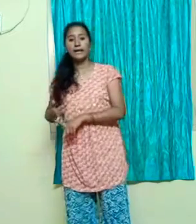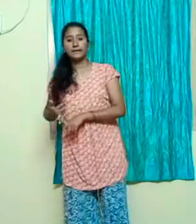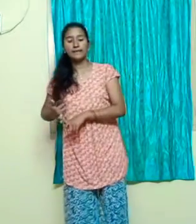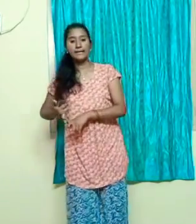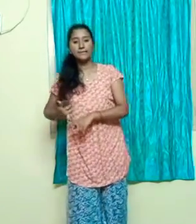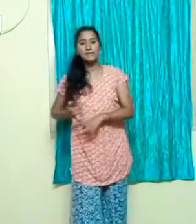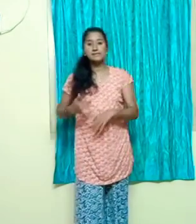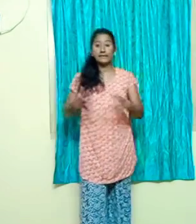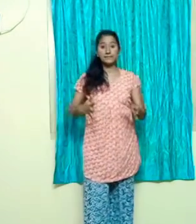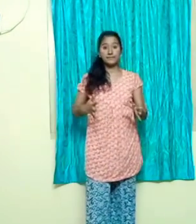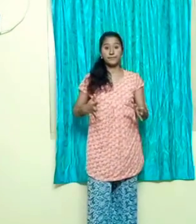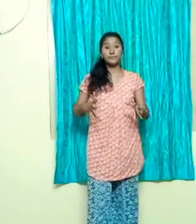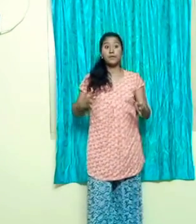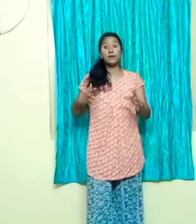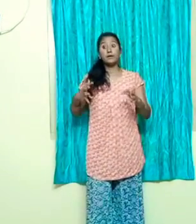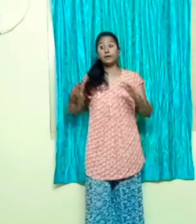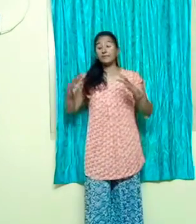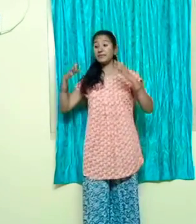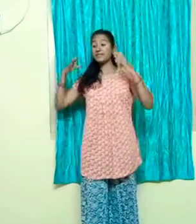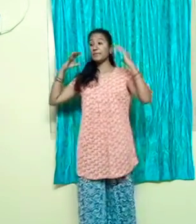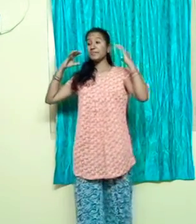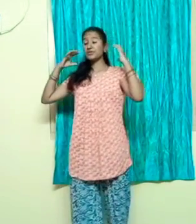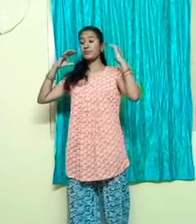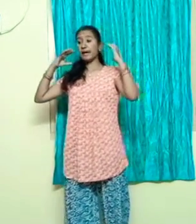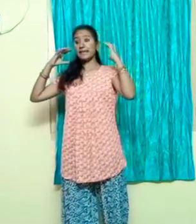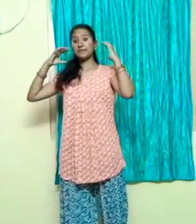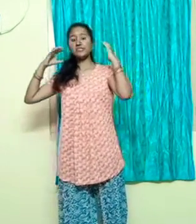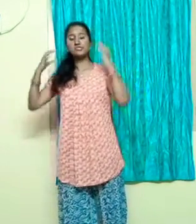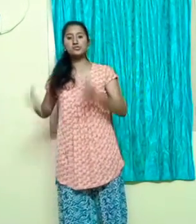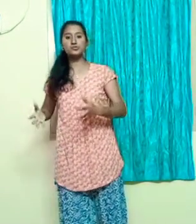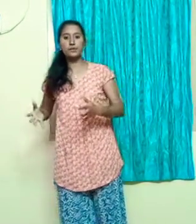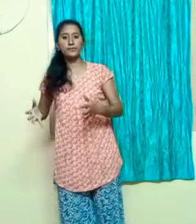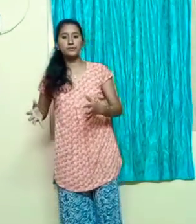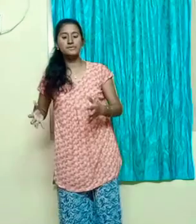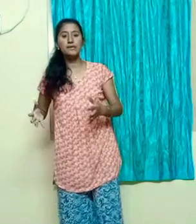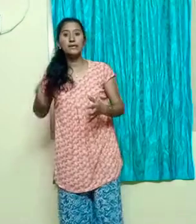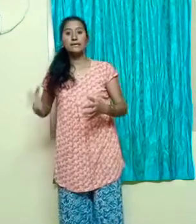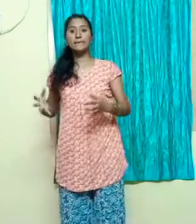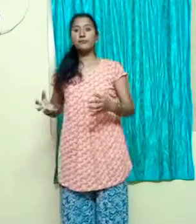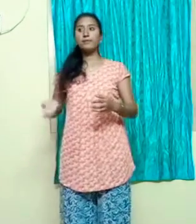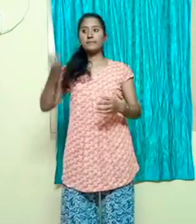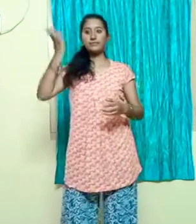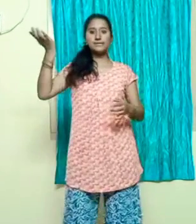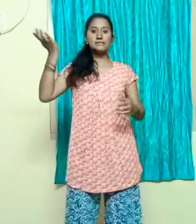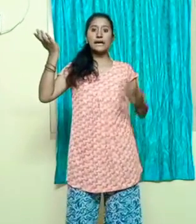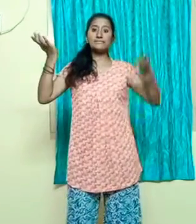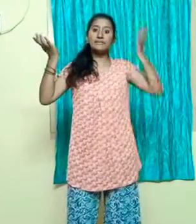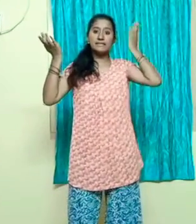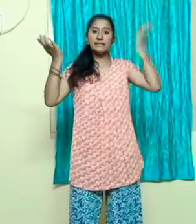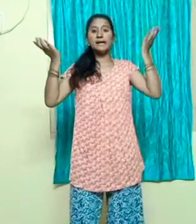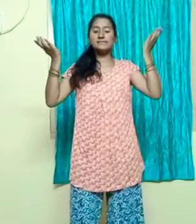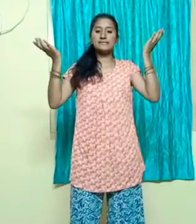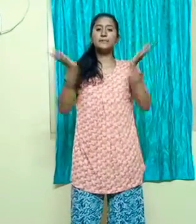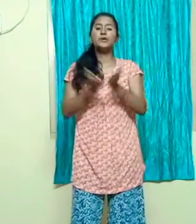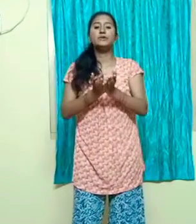and tiredness, etc. When we give a bunch of calculations to computers, they perform the first as well as the last step